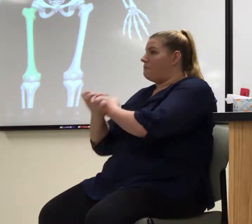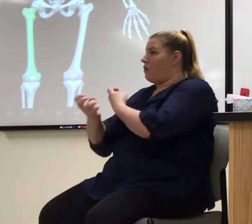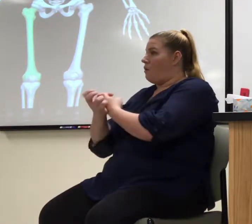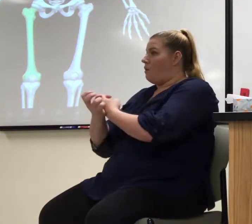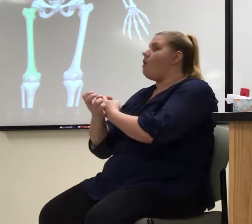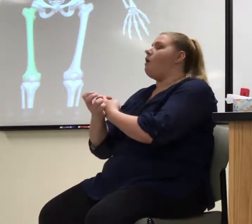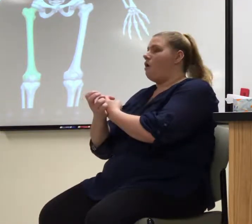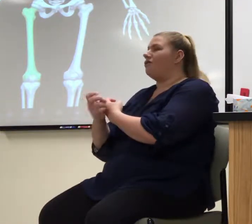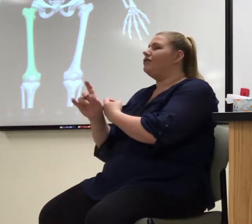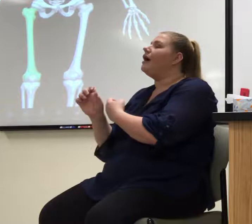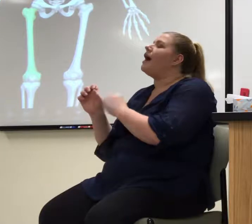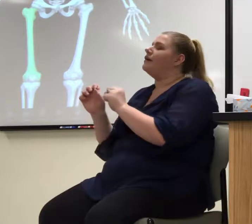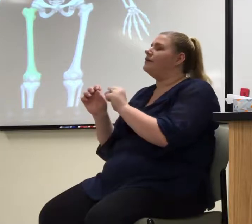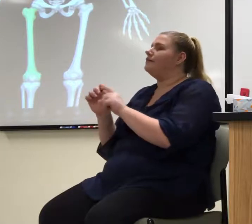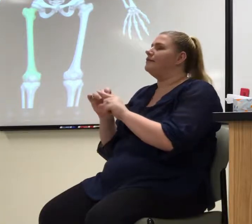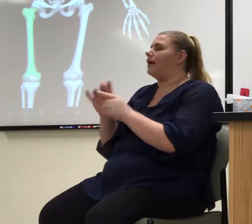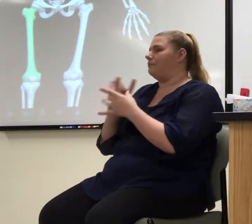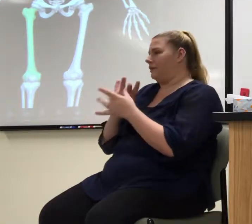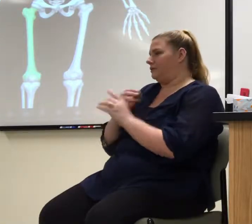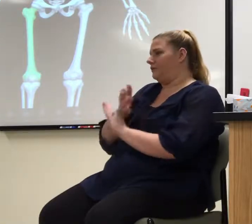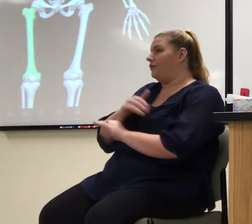height because the femur is 4 times